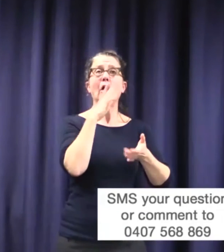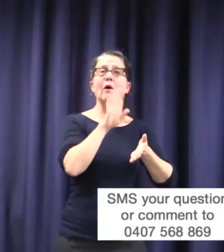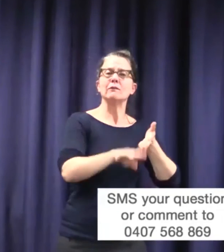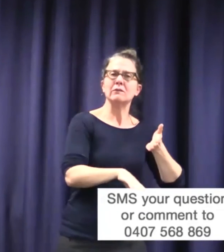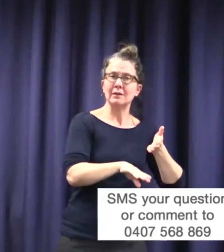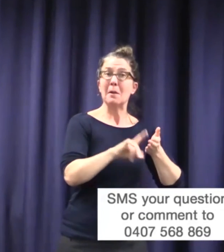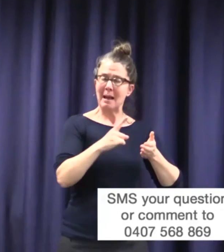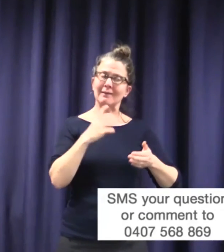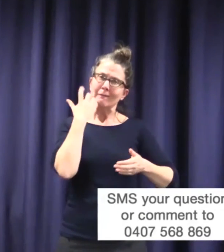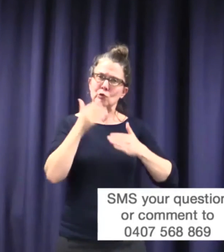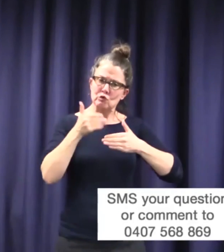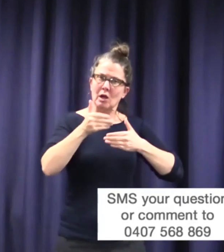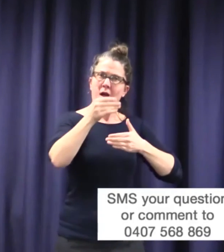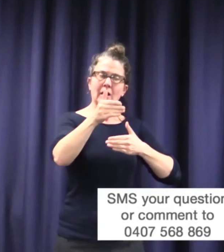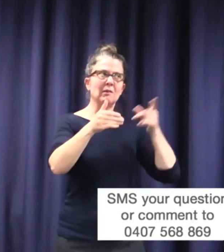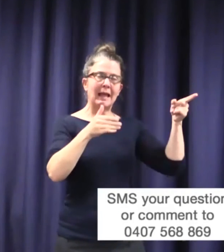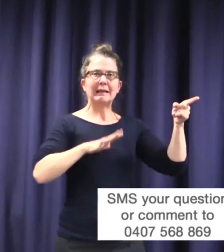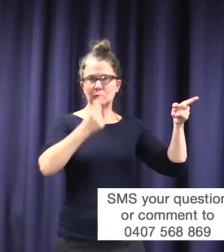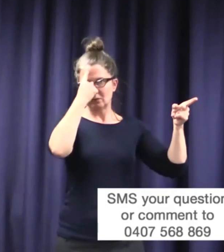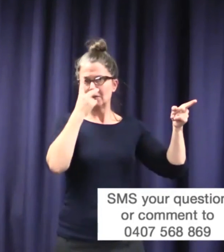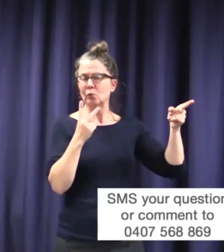going to become a bigger and bigger issue.